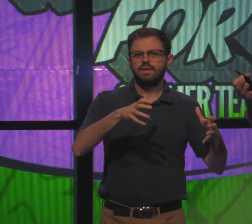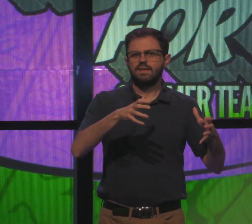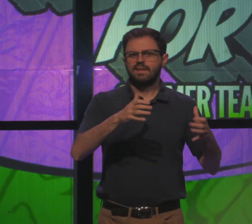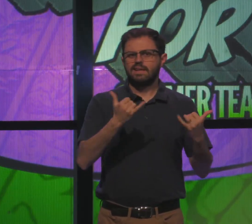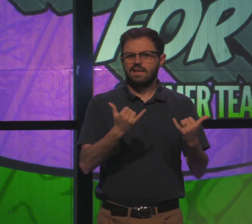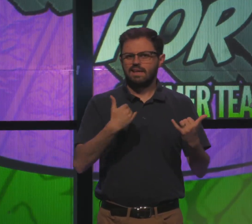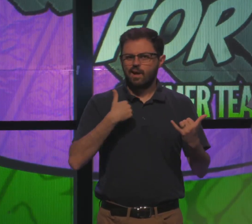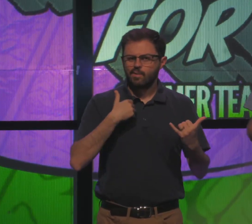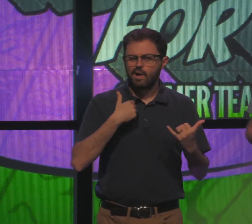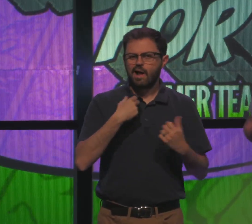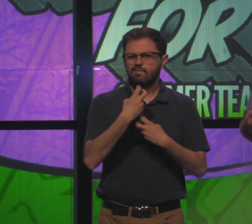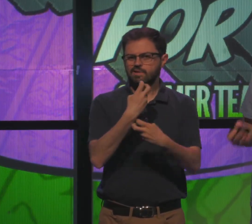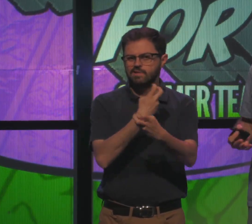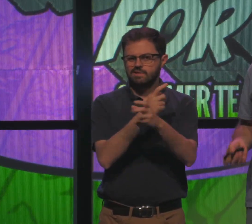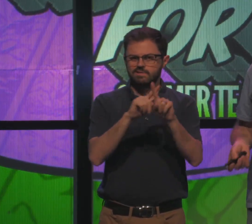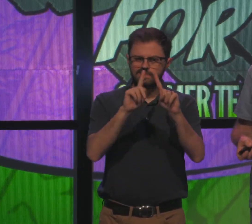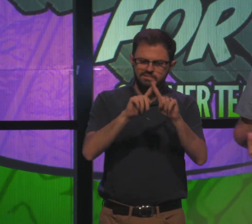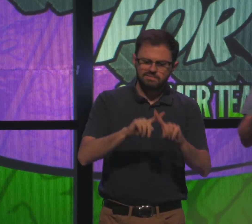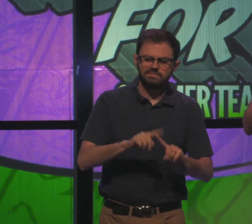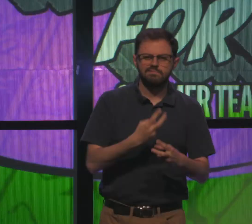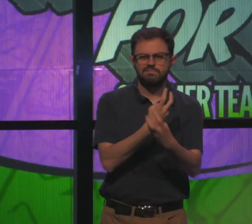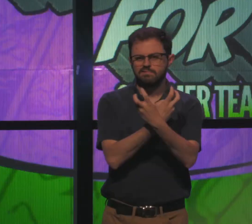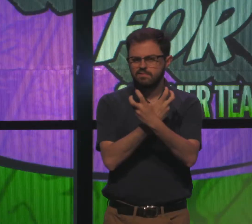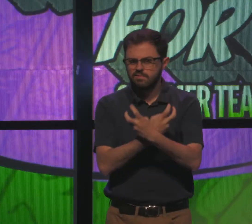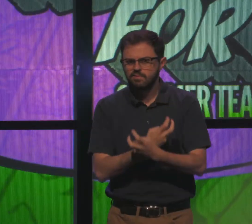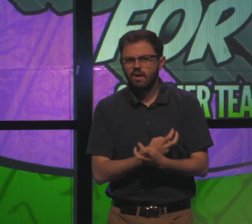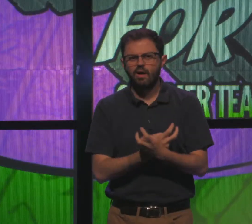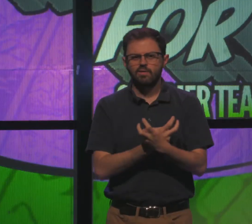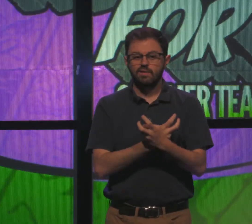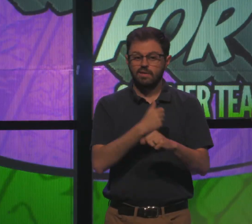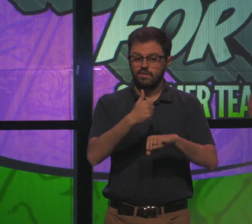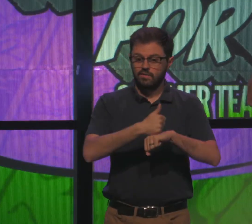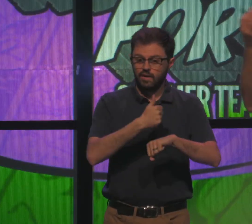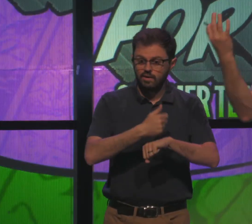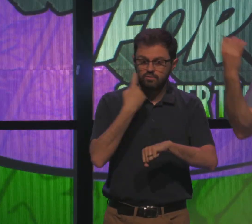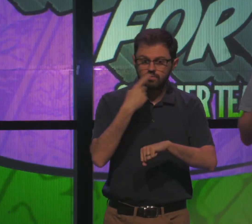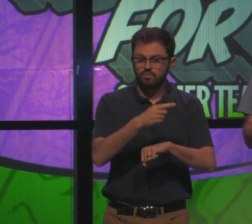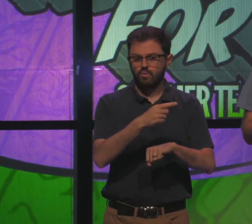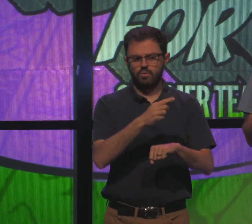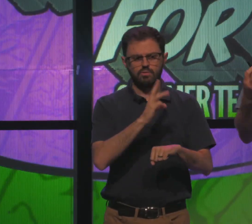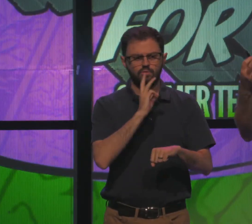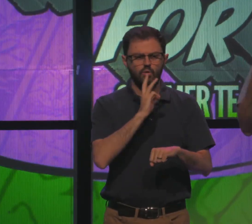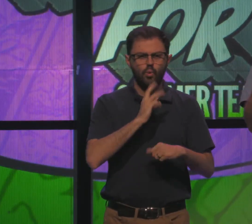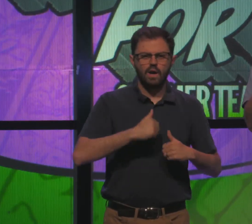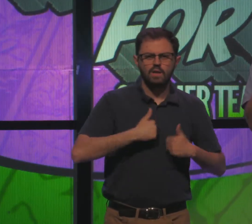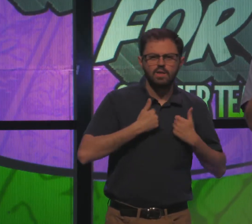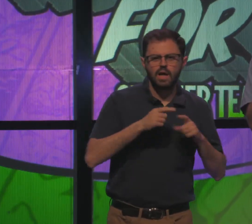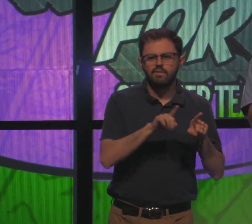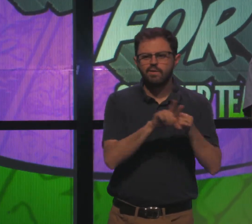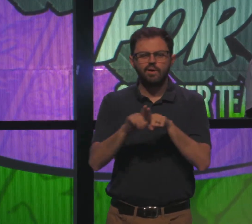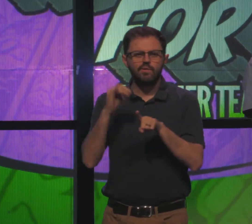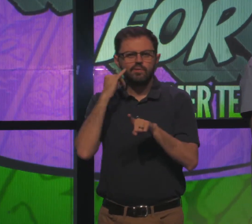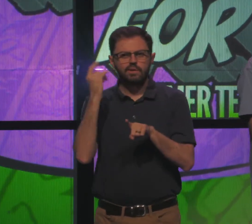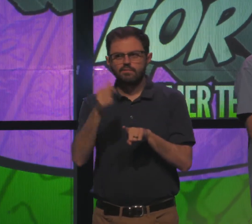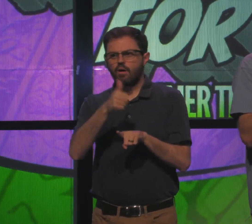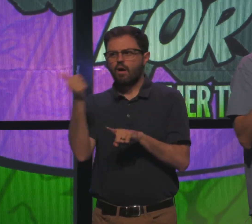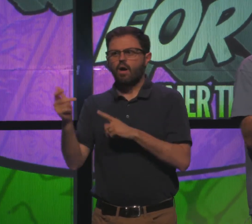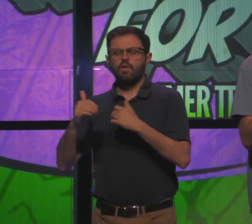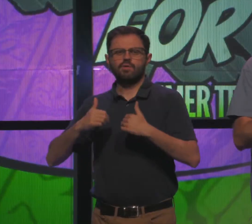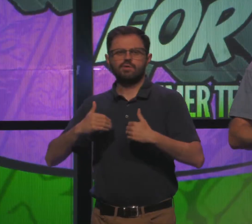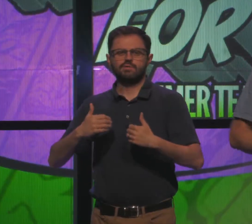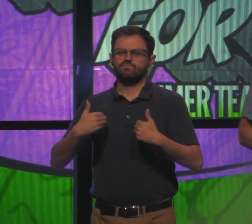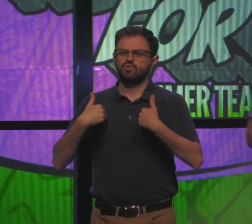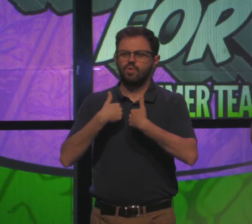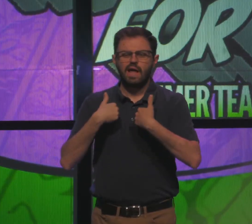buildup of toxins that are detrimental, not only to the aquatic life, but also to any other life that might want to be sustained